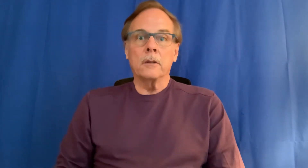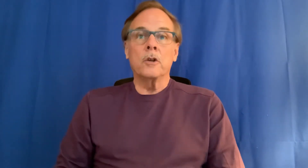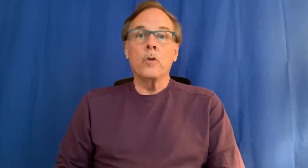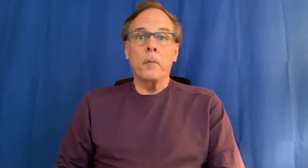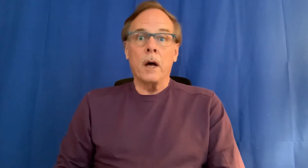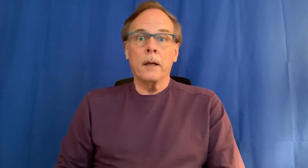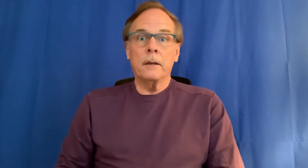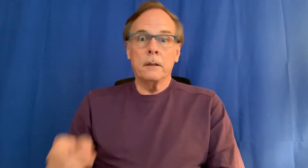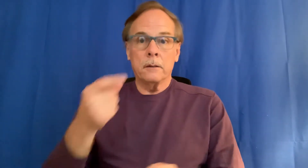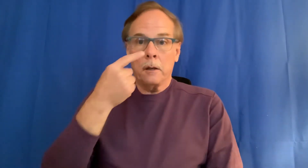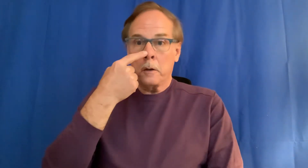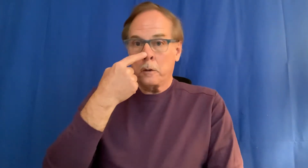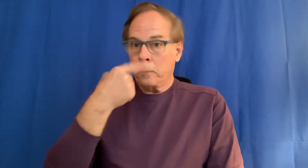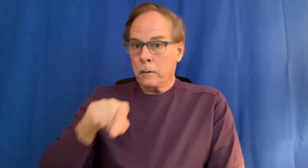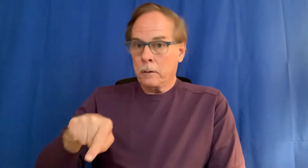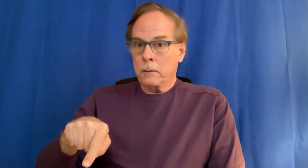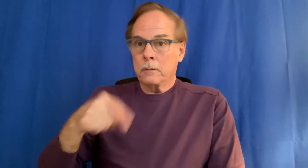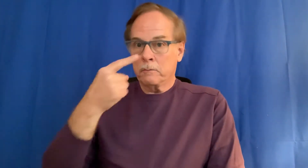Don't mind.